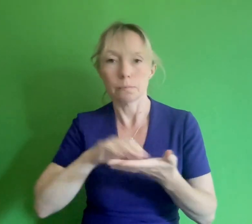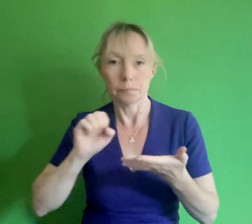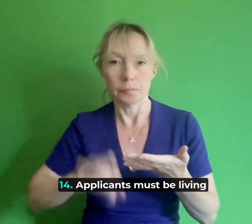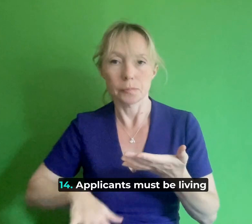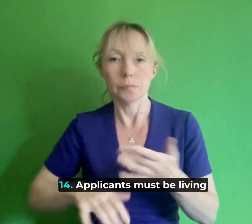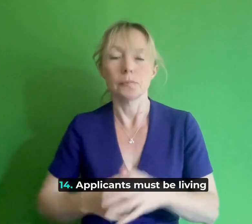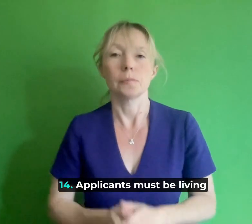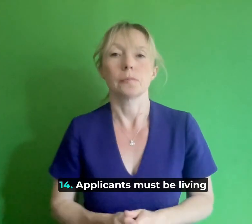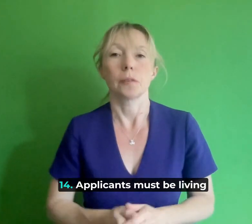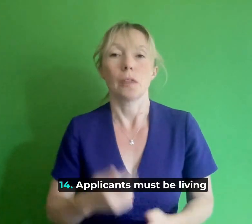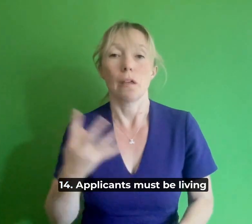14.